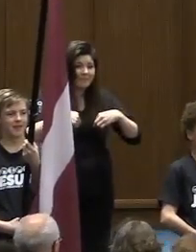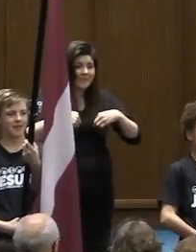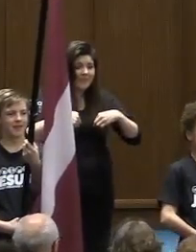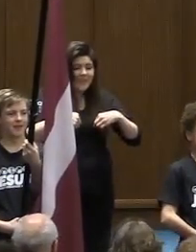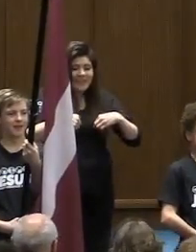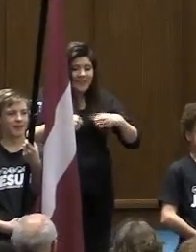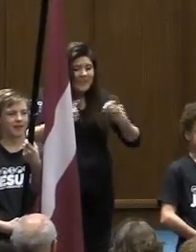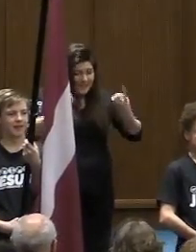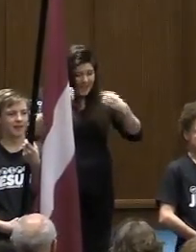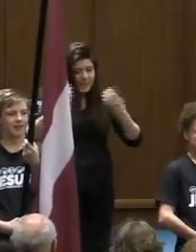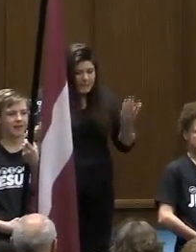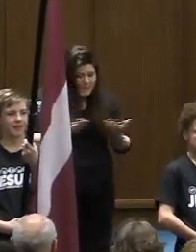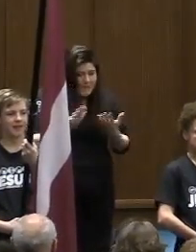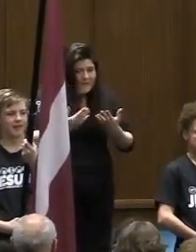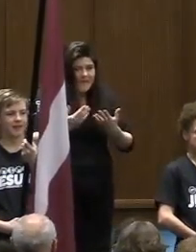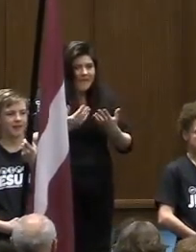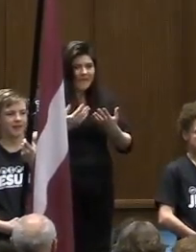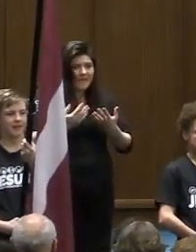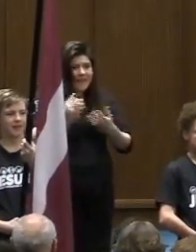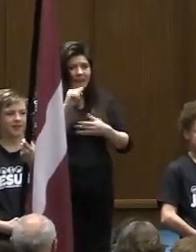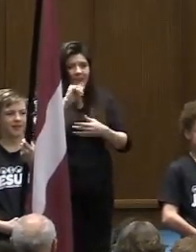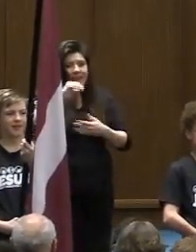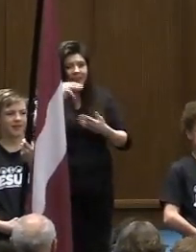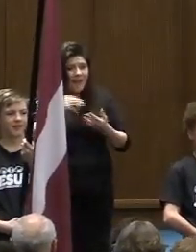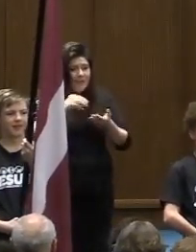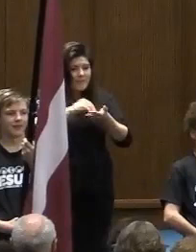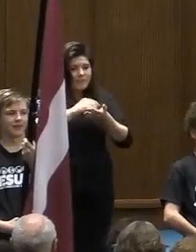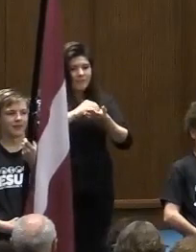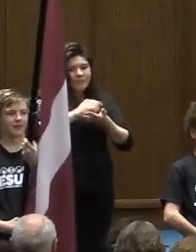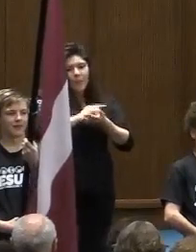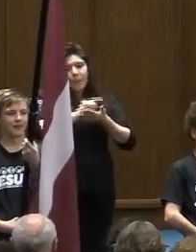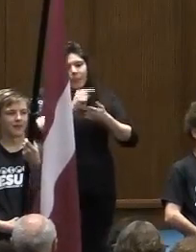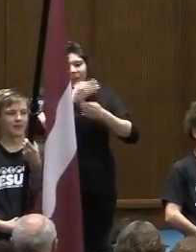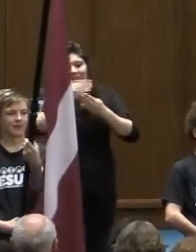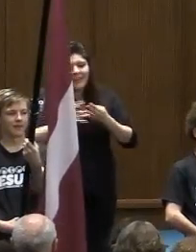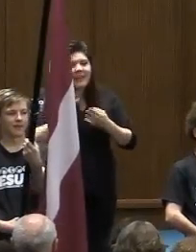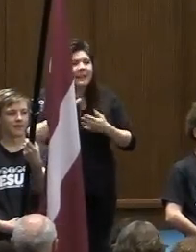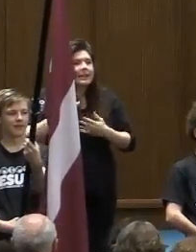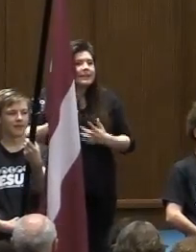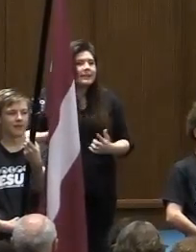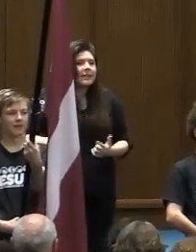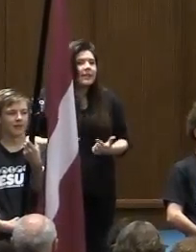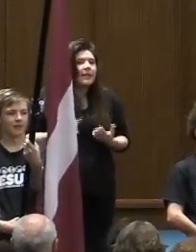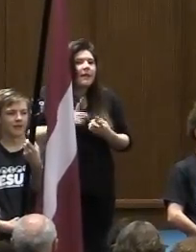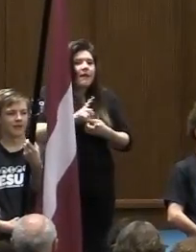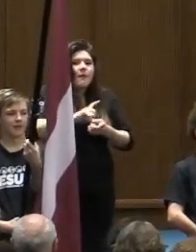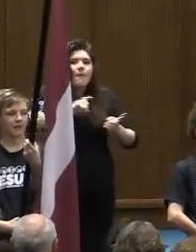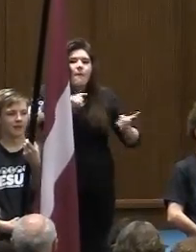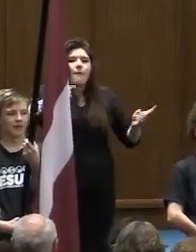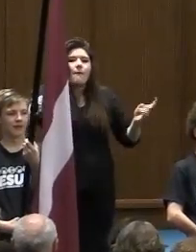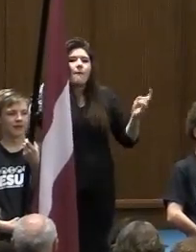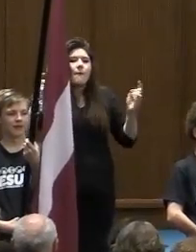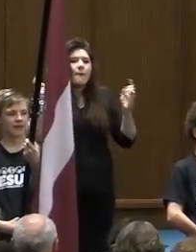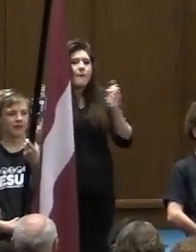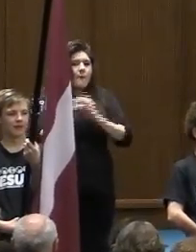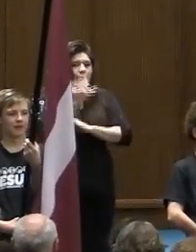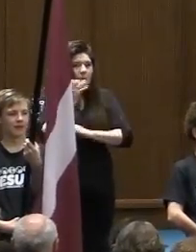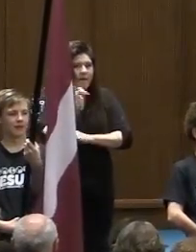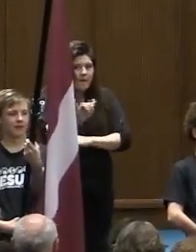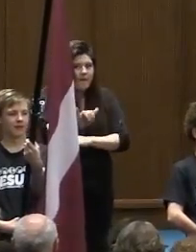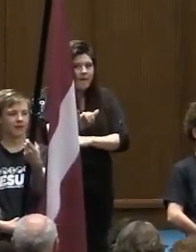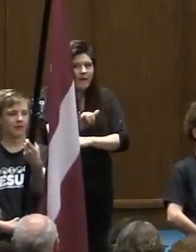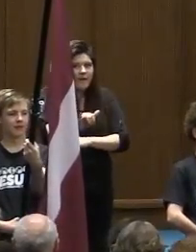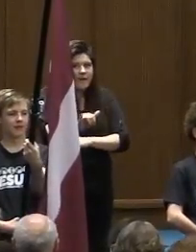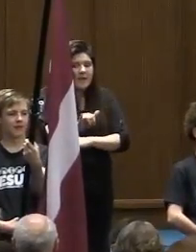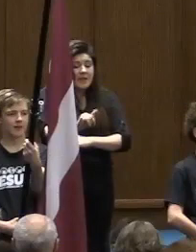And he came to Camp Adventure, and his life was changed forever. He came to Camp Adventure, and then he decided to